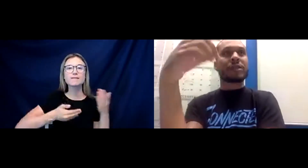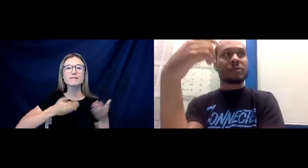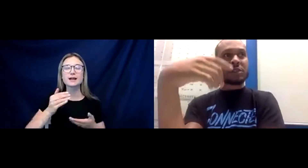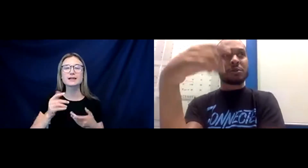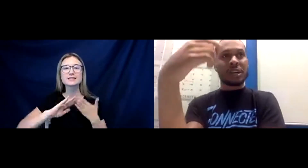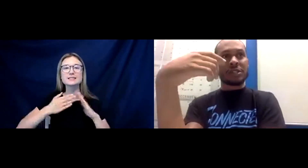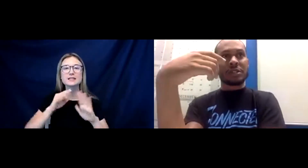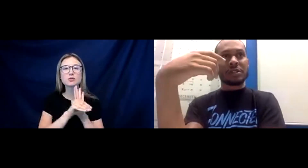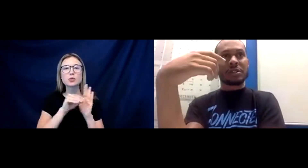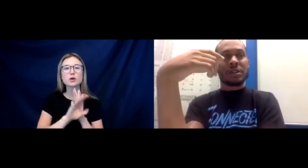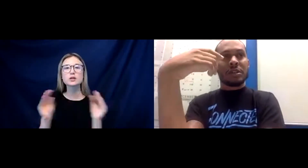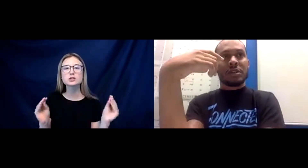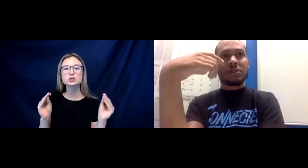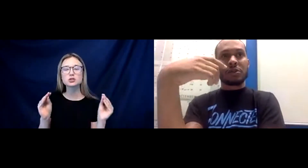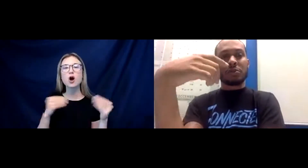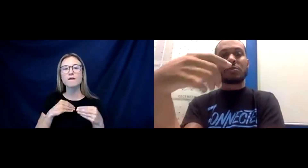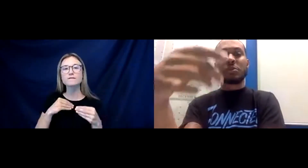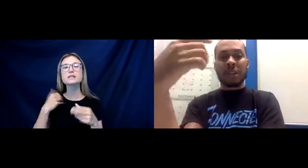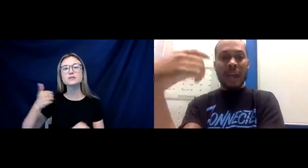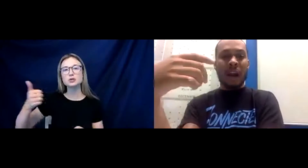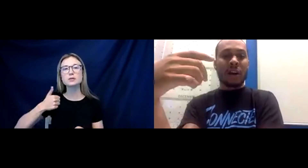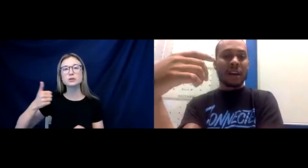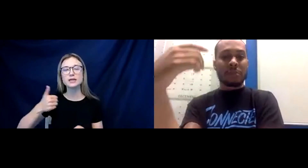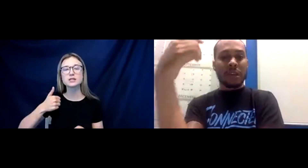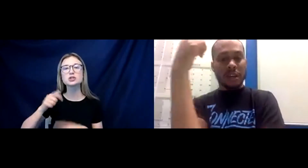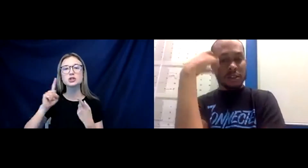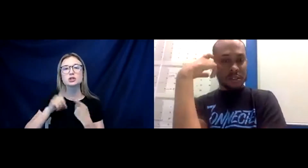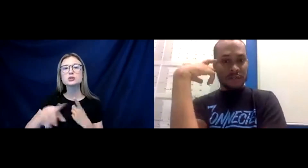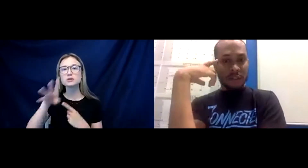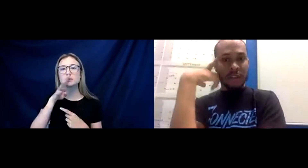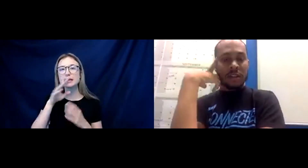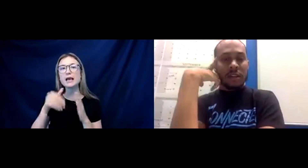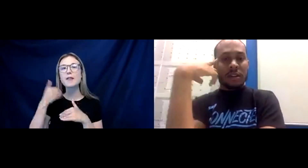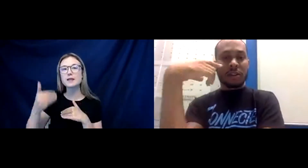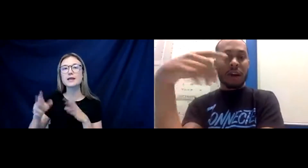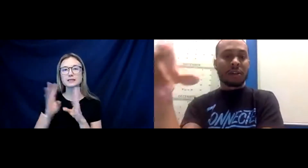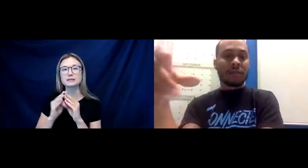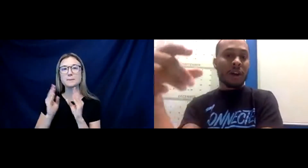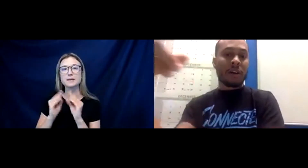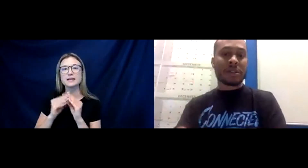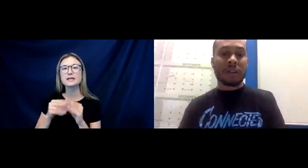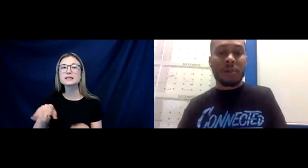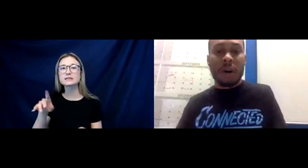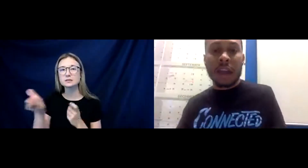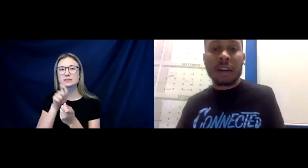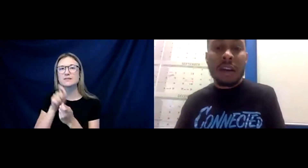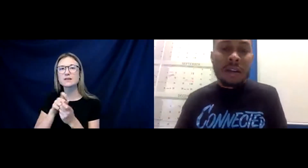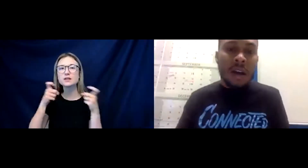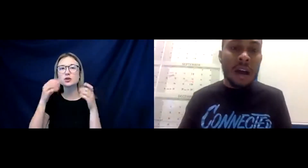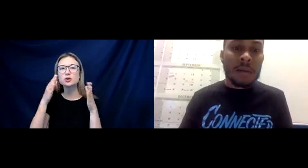Office of Transportation to speak at our next meeting, specifically the director of that office, Laura